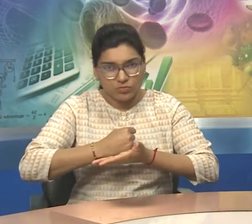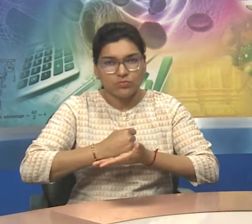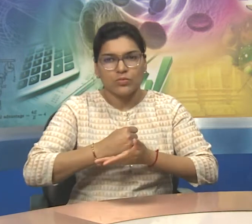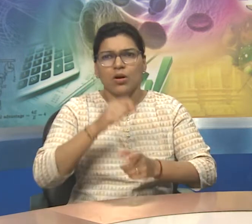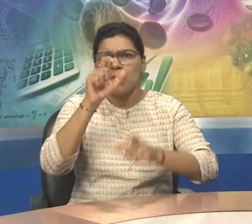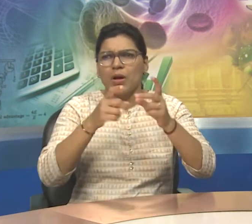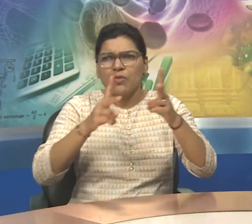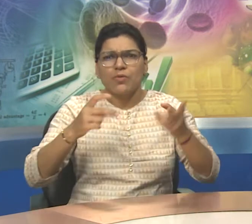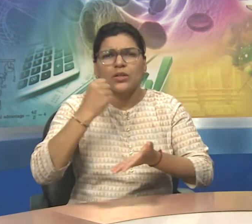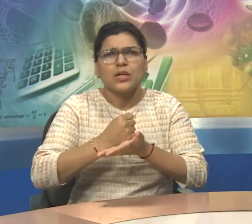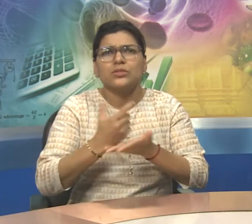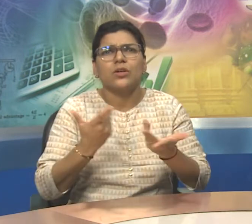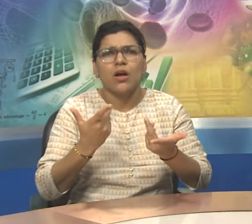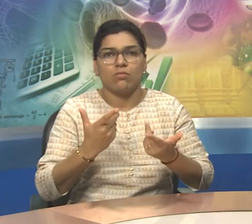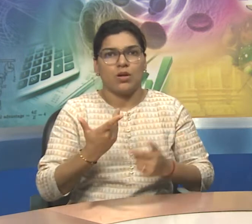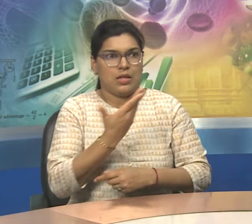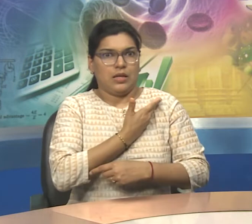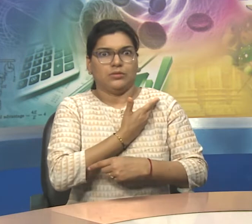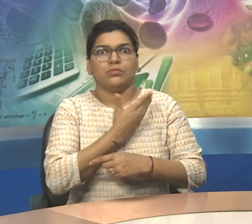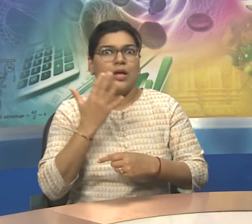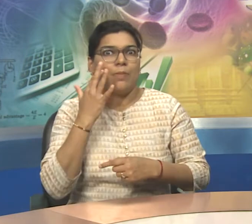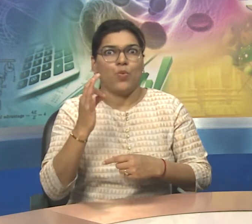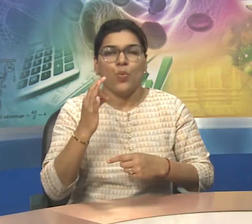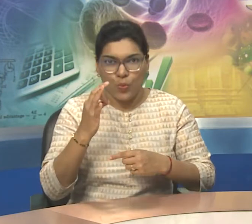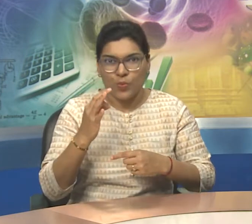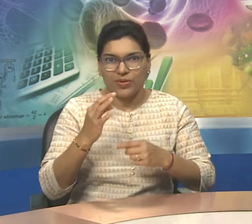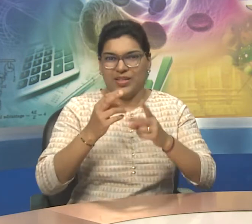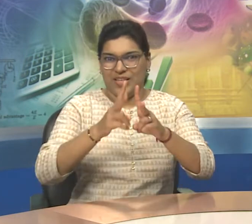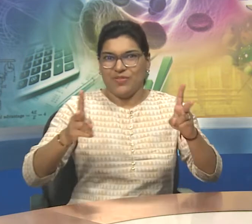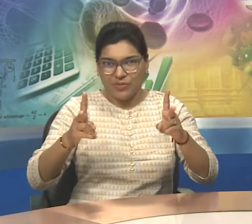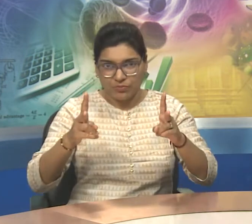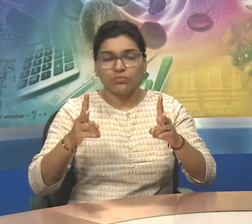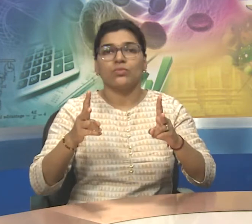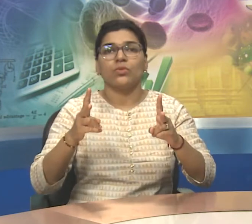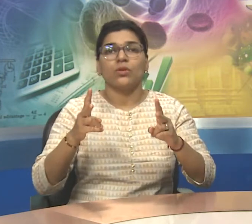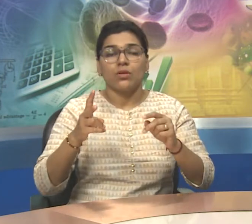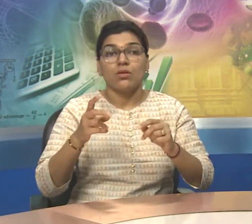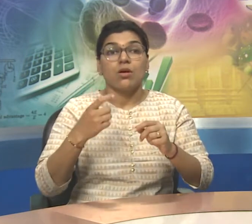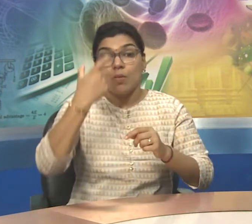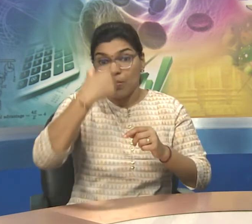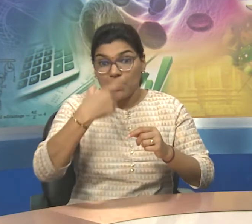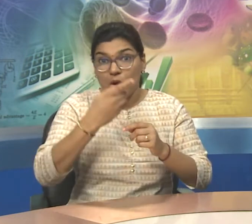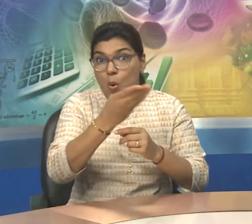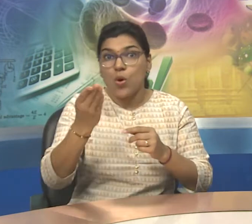Civil rights. There are different rights in our country,